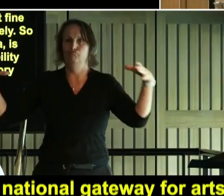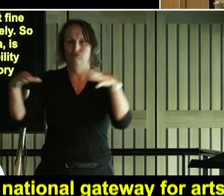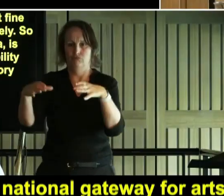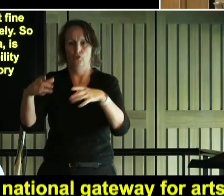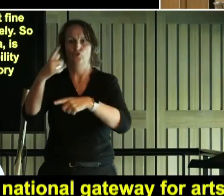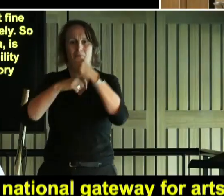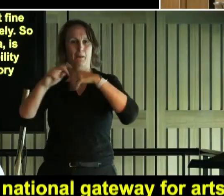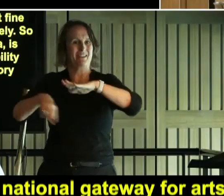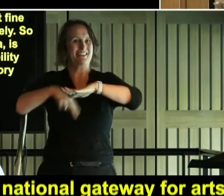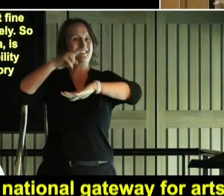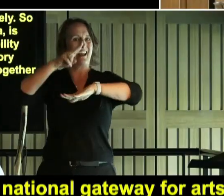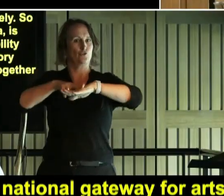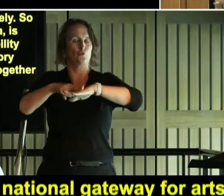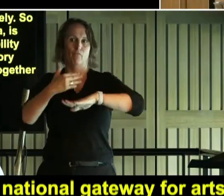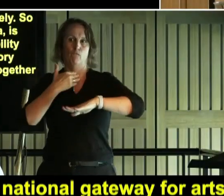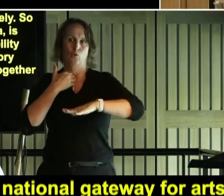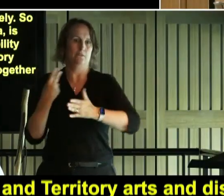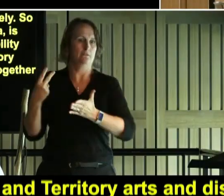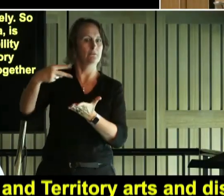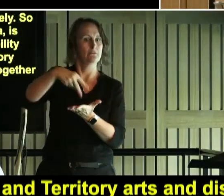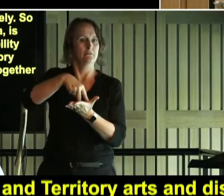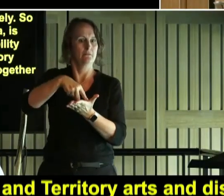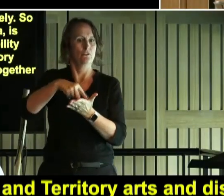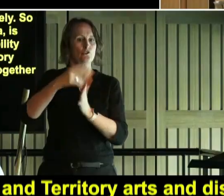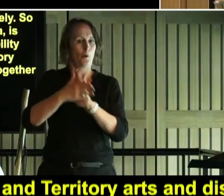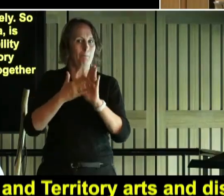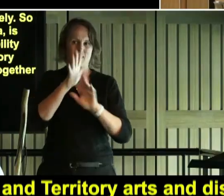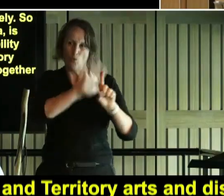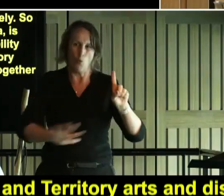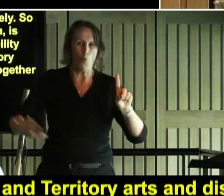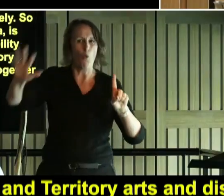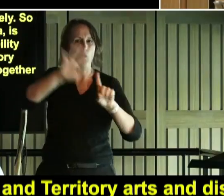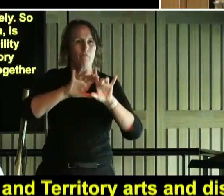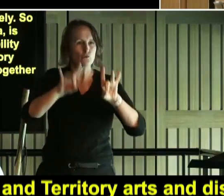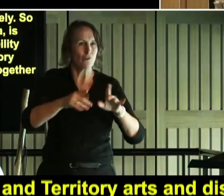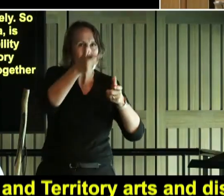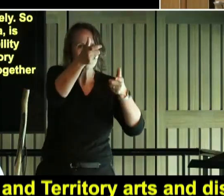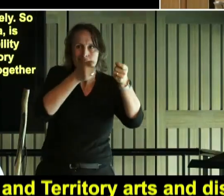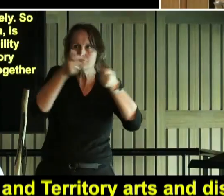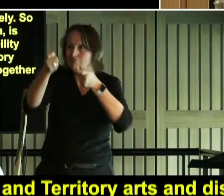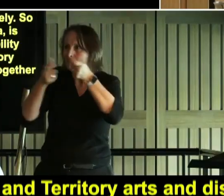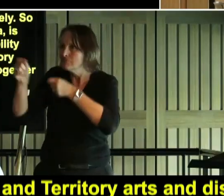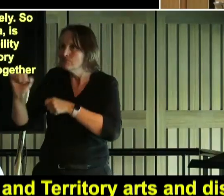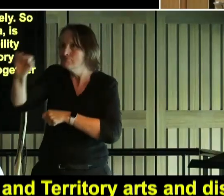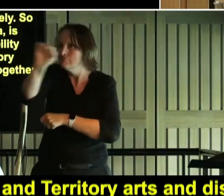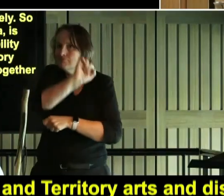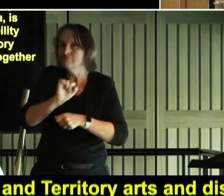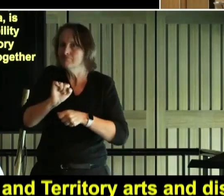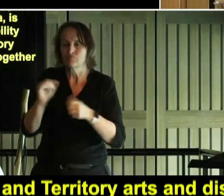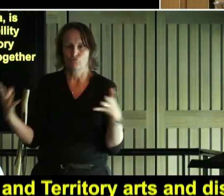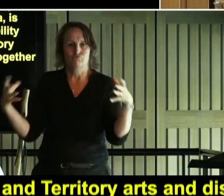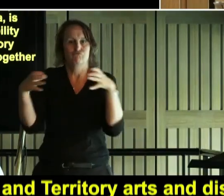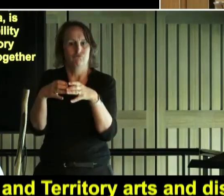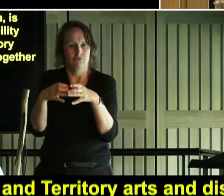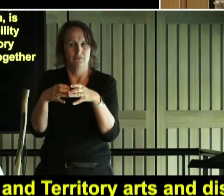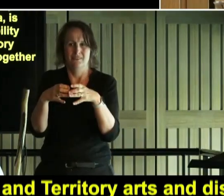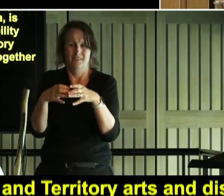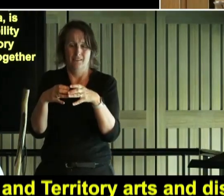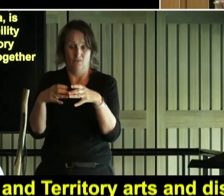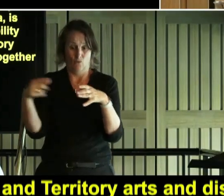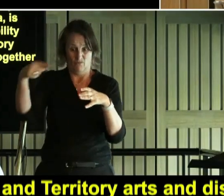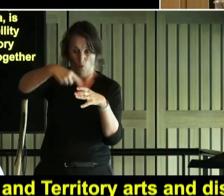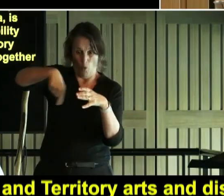form a national voice and to pool resources between the 7 organisations. There are years and years of